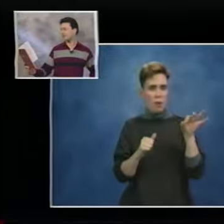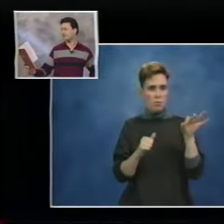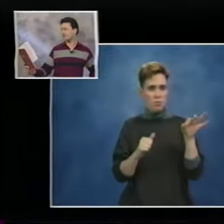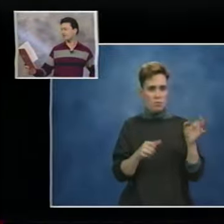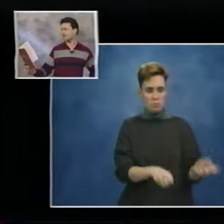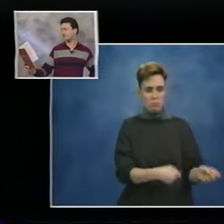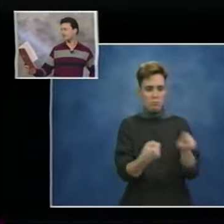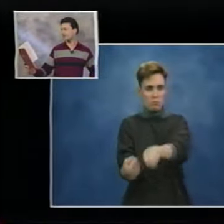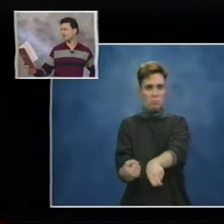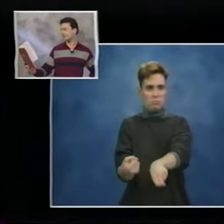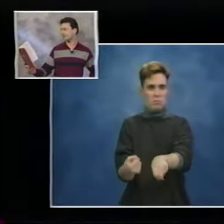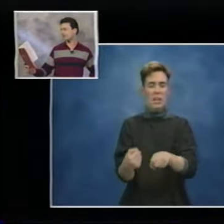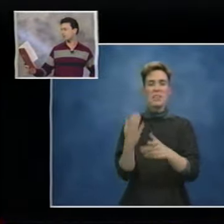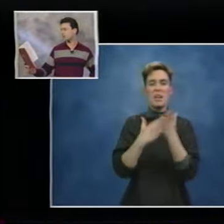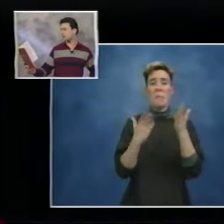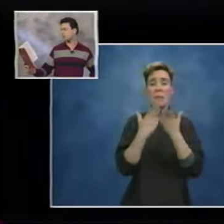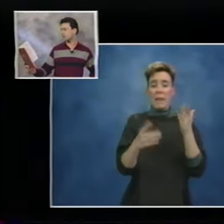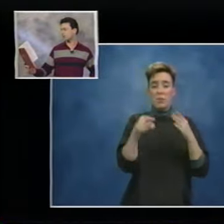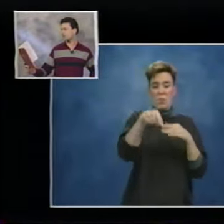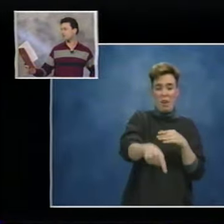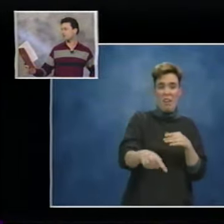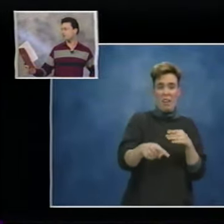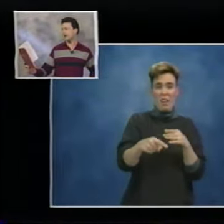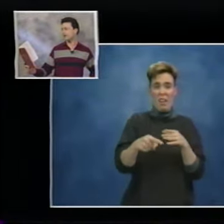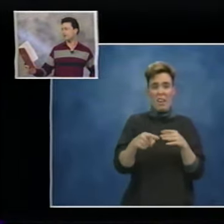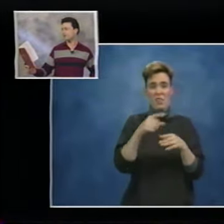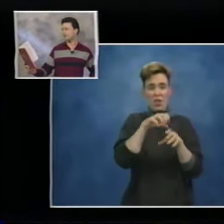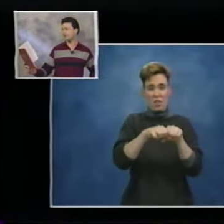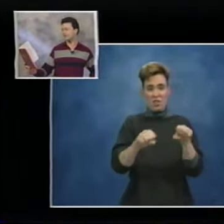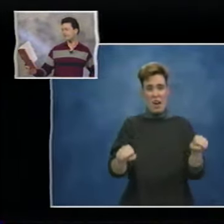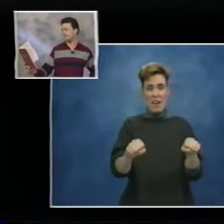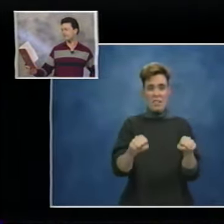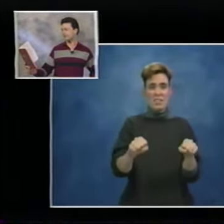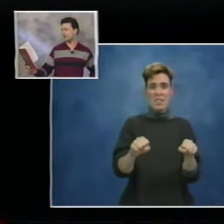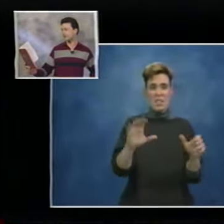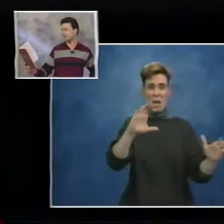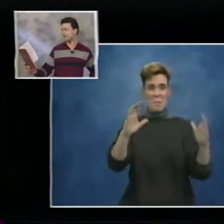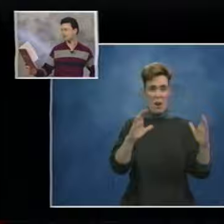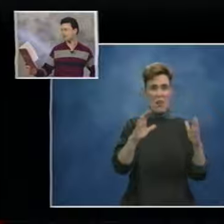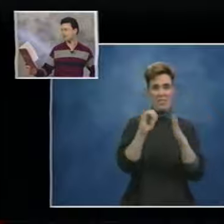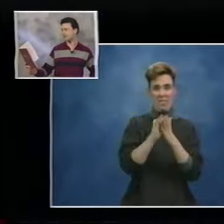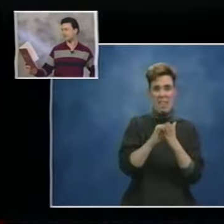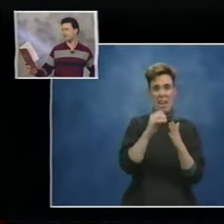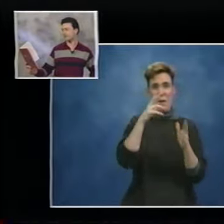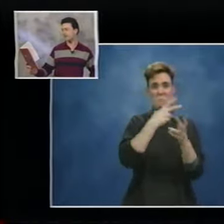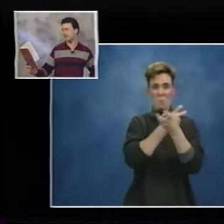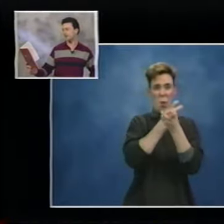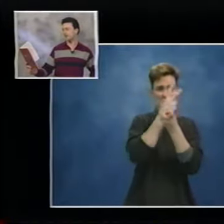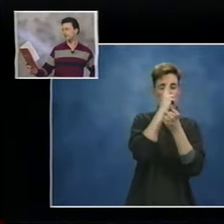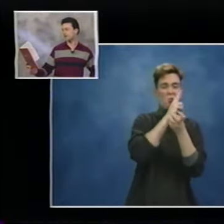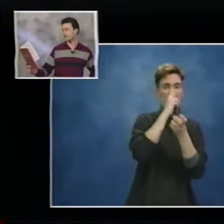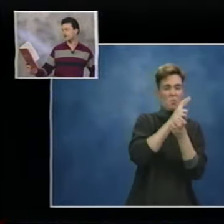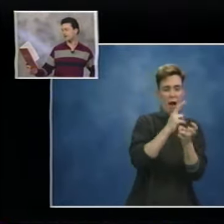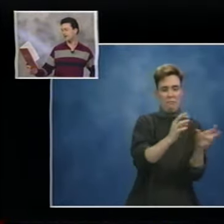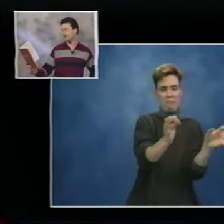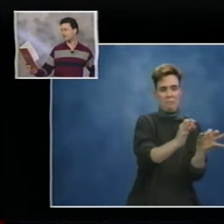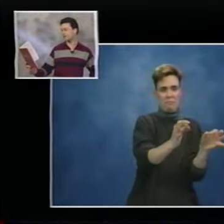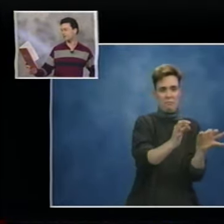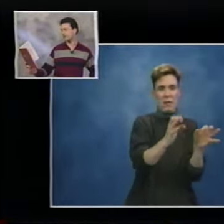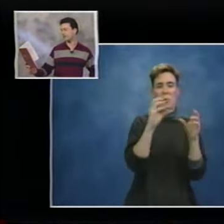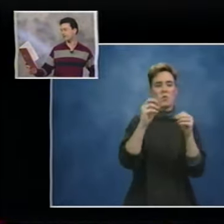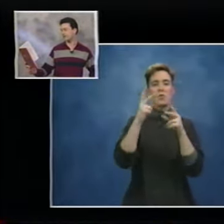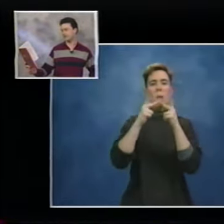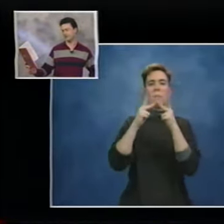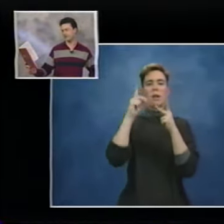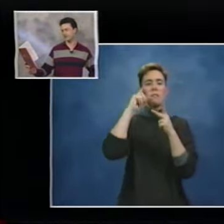went into the sausage in comparison with which a poisoned rat was a tidbit. There was no place for the men to wash their hands